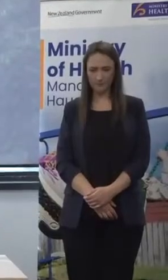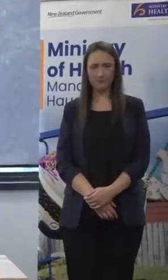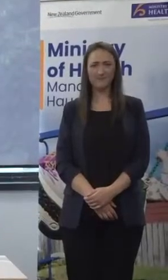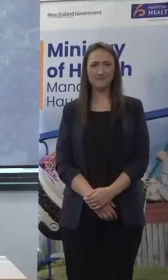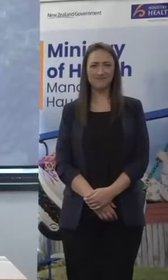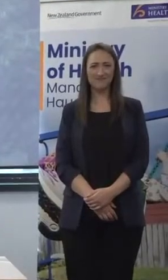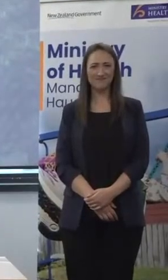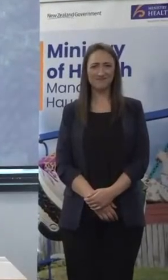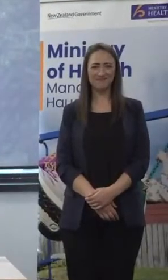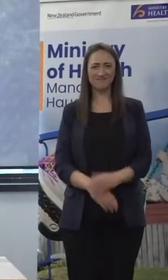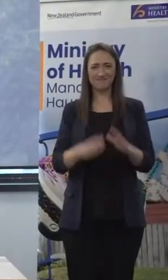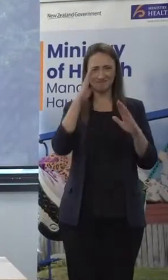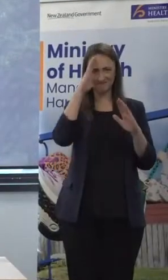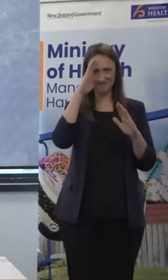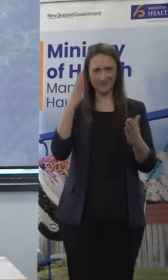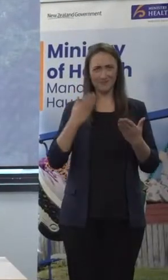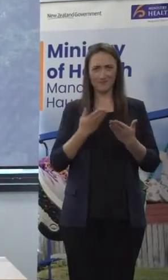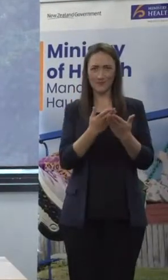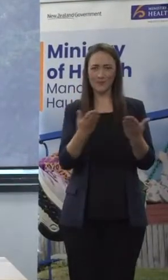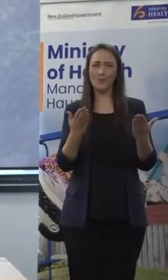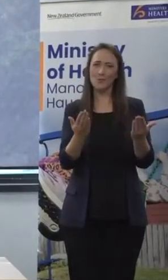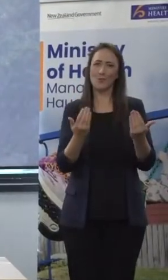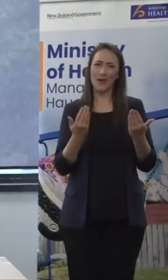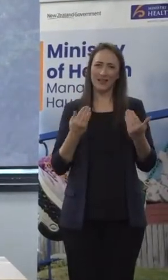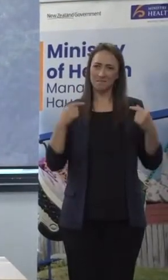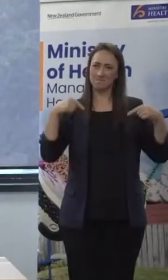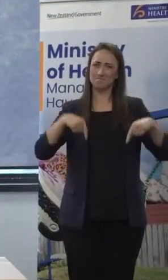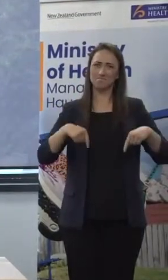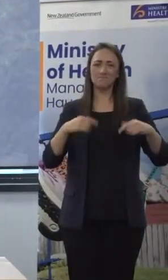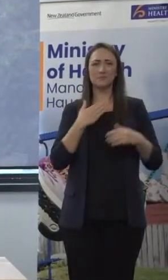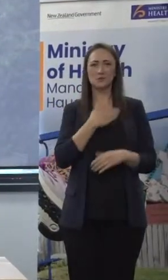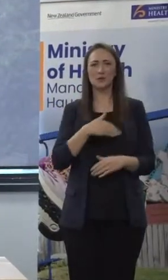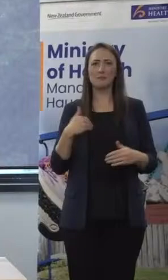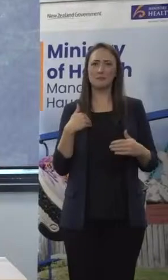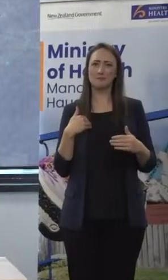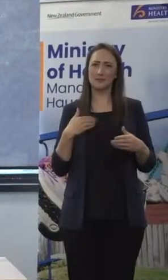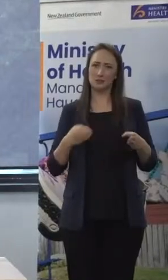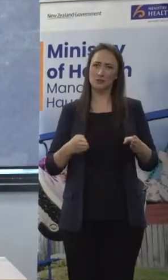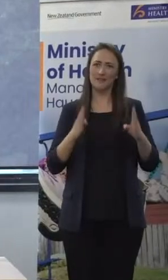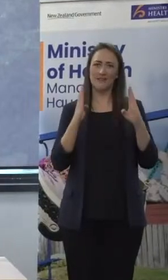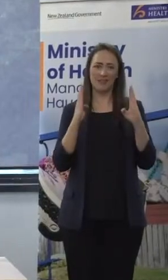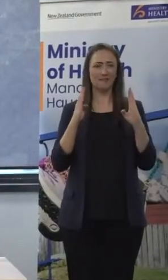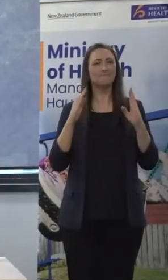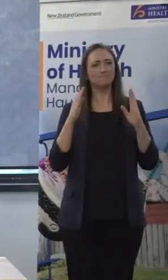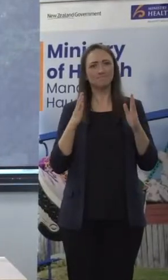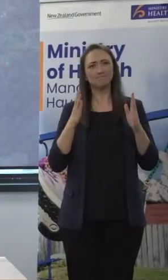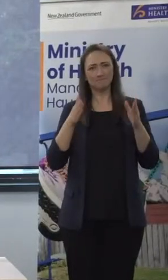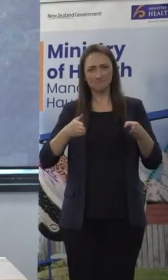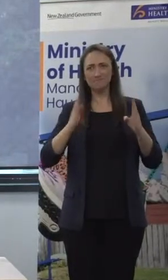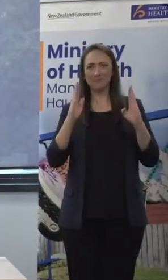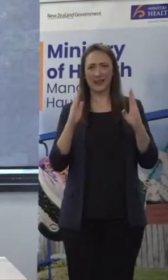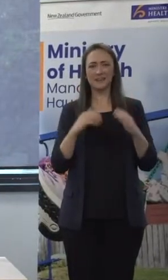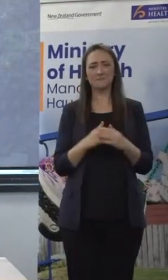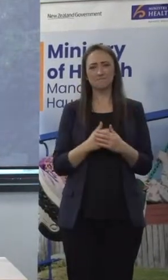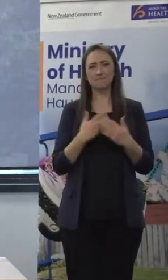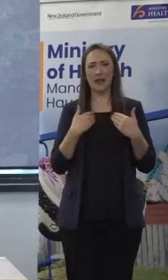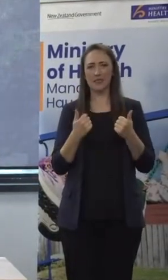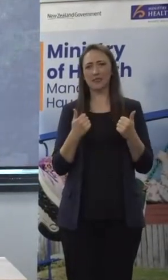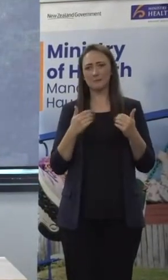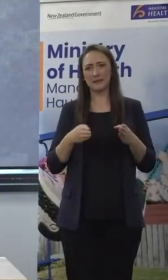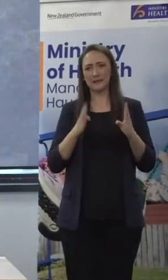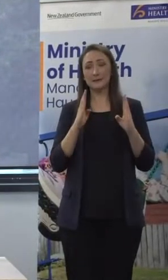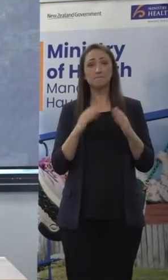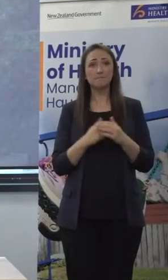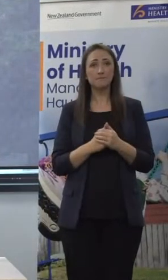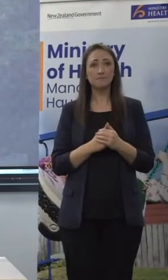Well, kia ora koutou katoa, and welcome again to the Ministry of Health, Manatu Hauora. We're going to be giving you an update today on